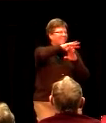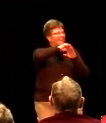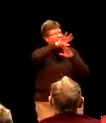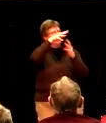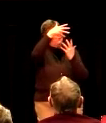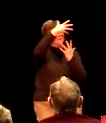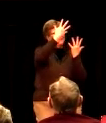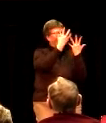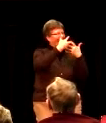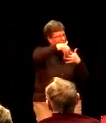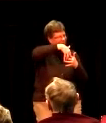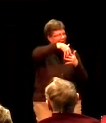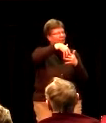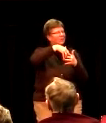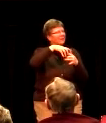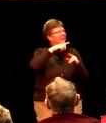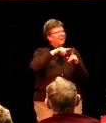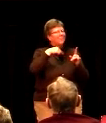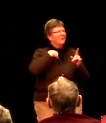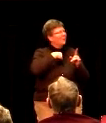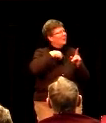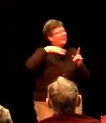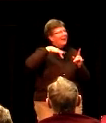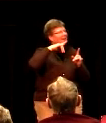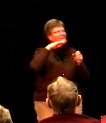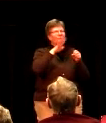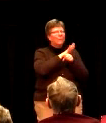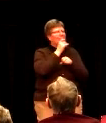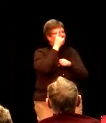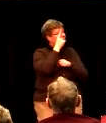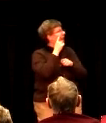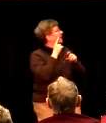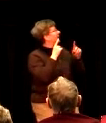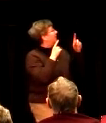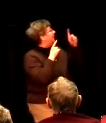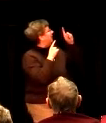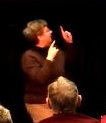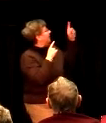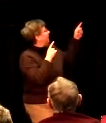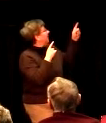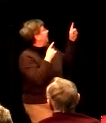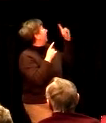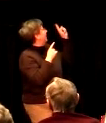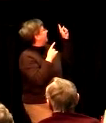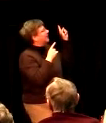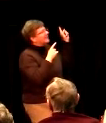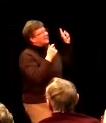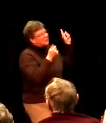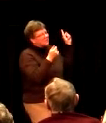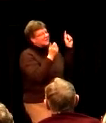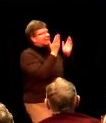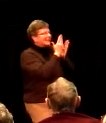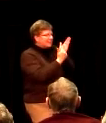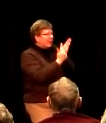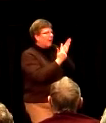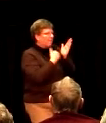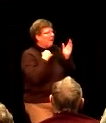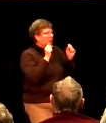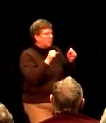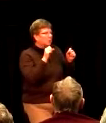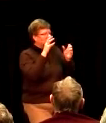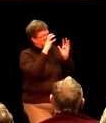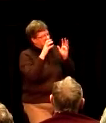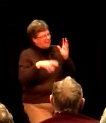hadn't maybe noticed them enough to put them together. And this is just a selection. I could have added another 10